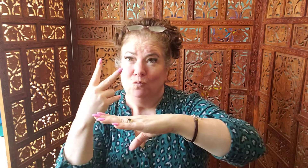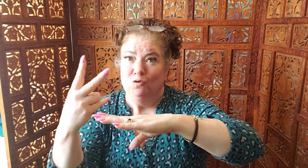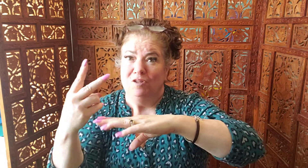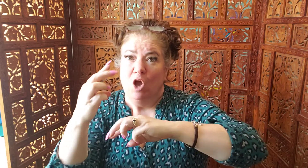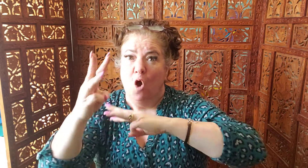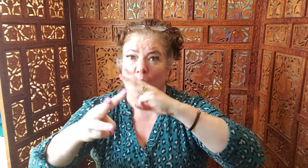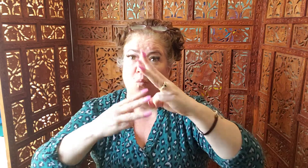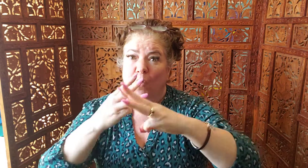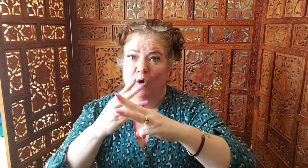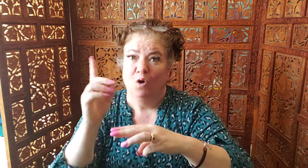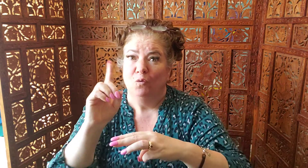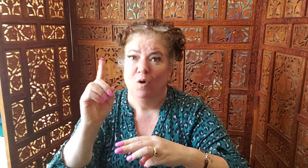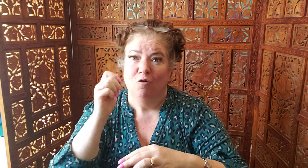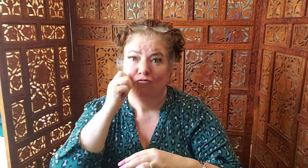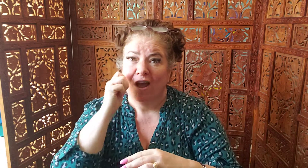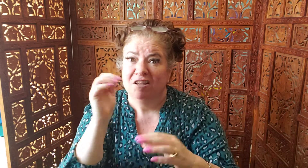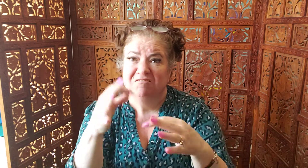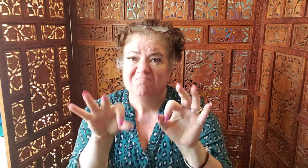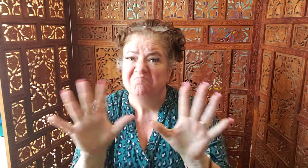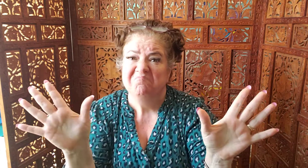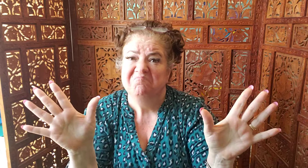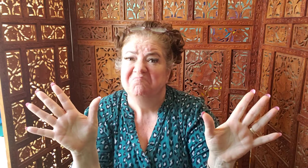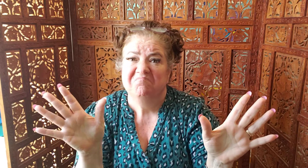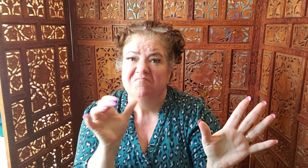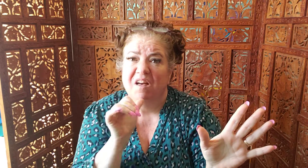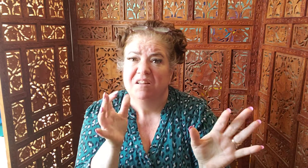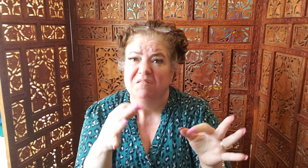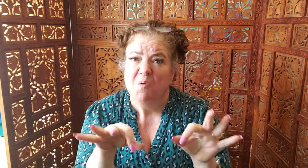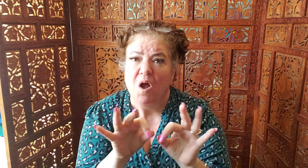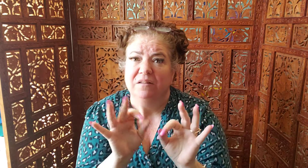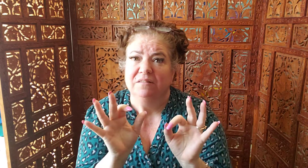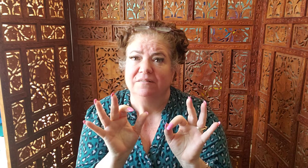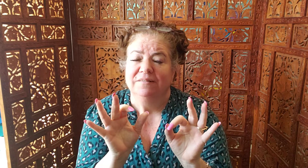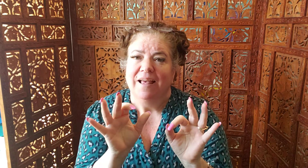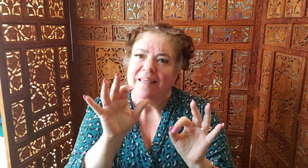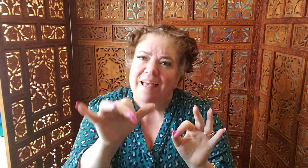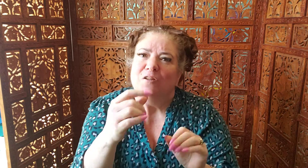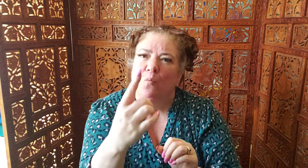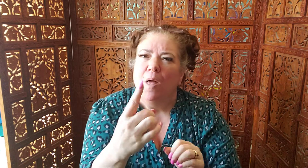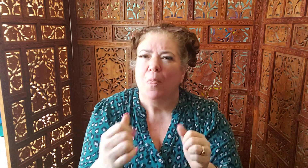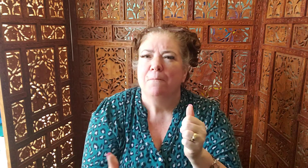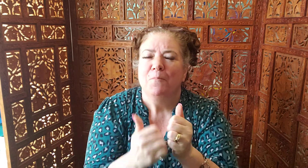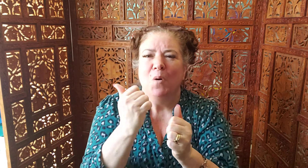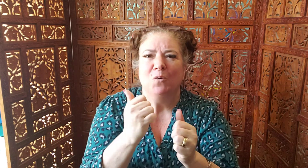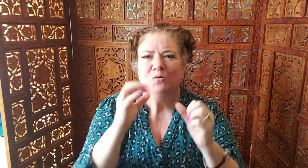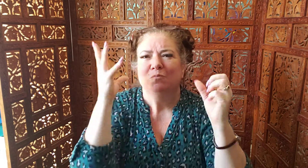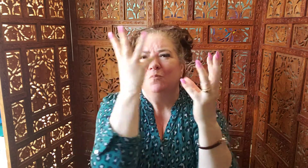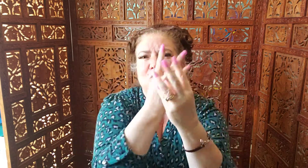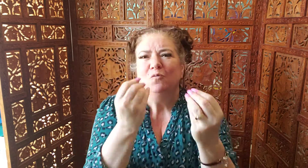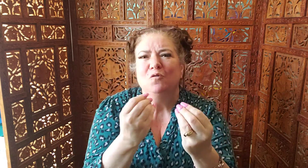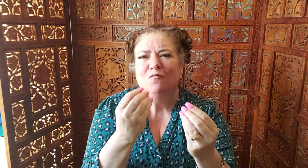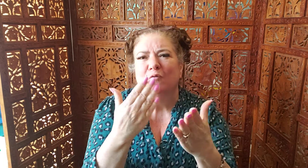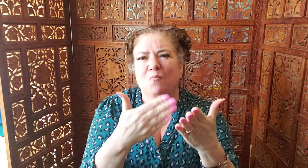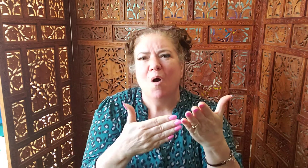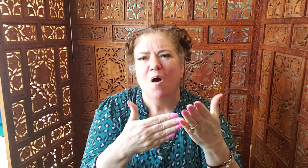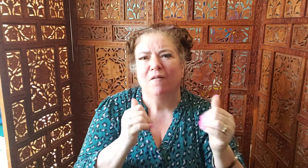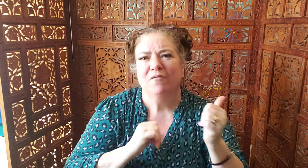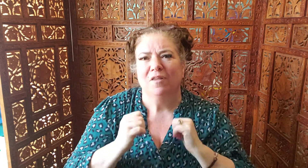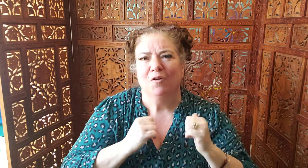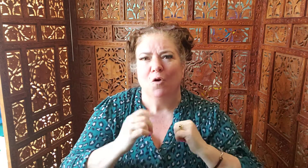to me about theater. You can show the world as it can be and urge the rest of us to catch up to that image and